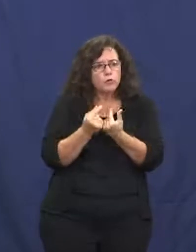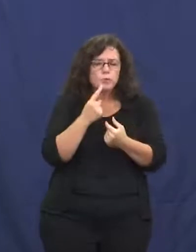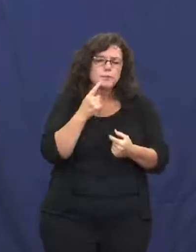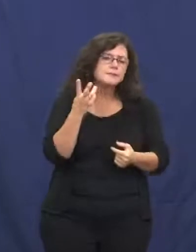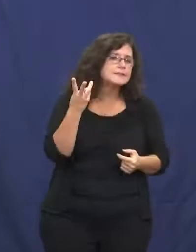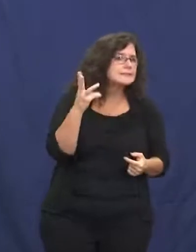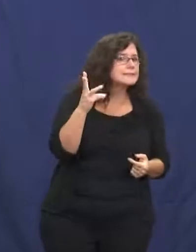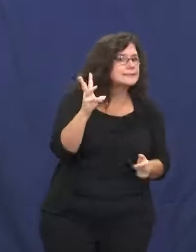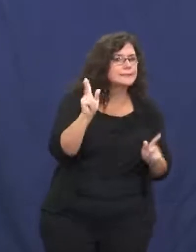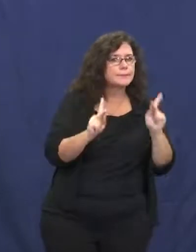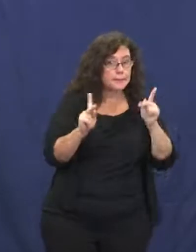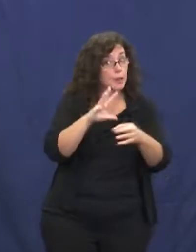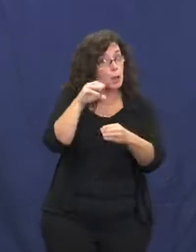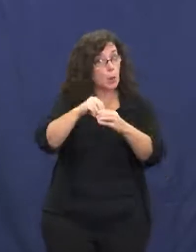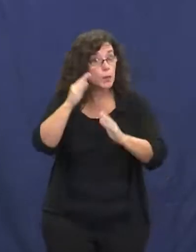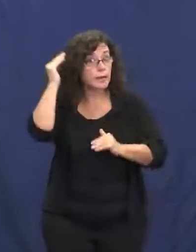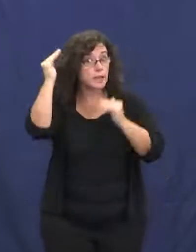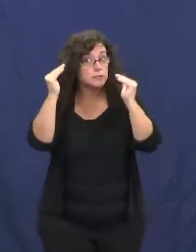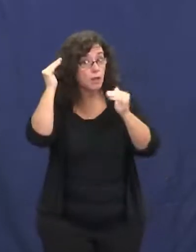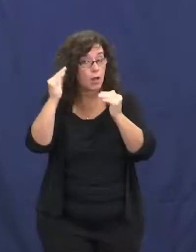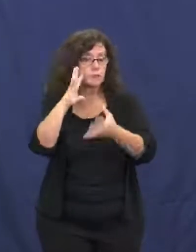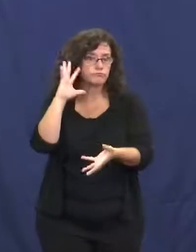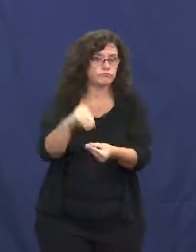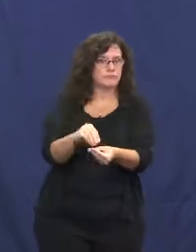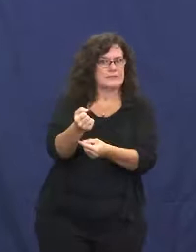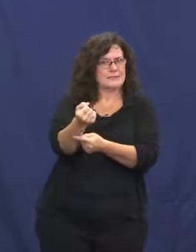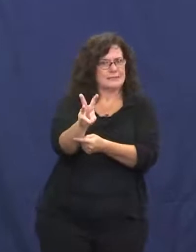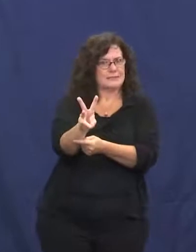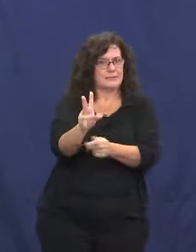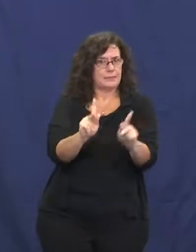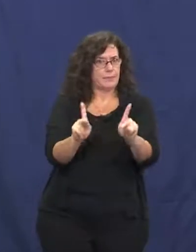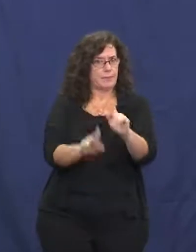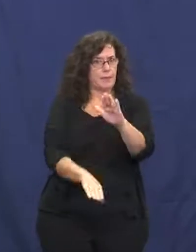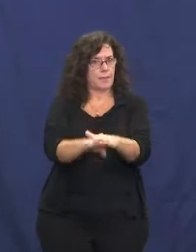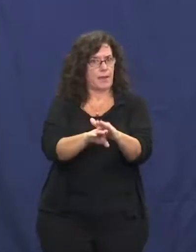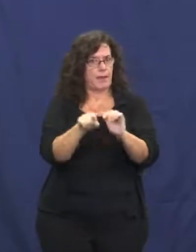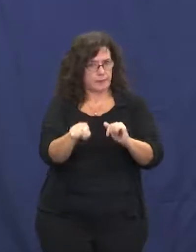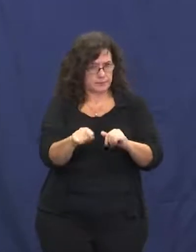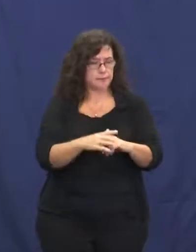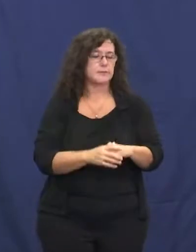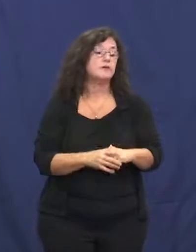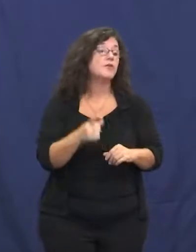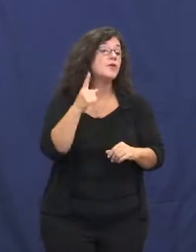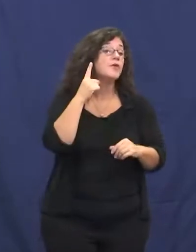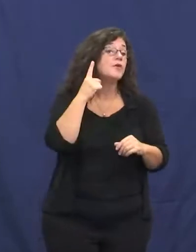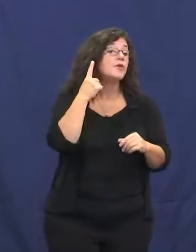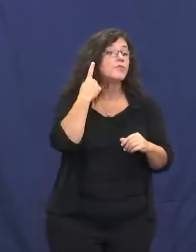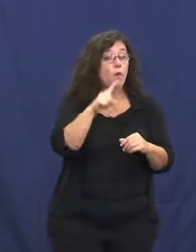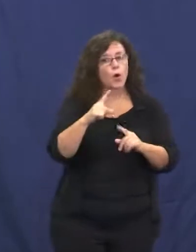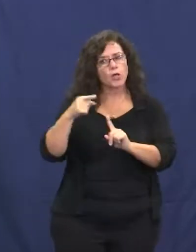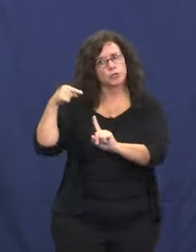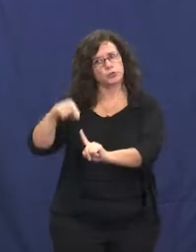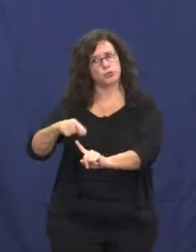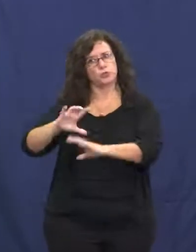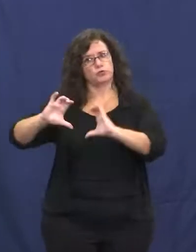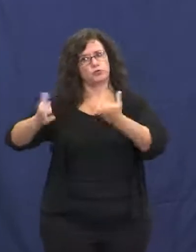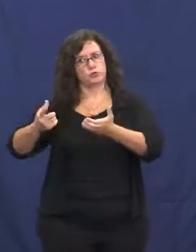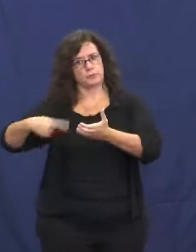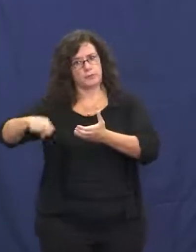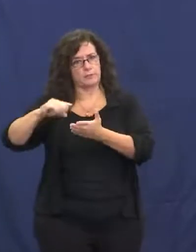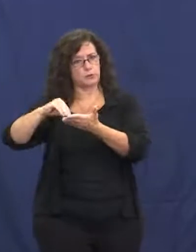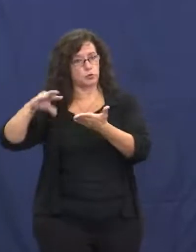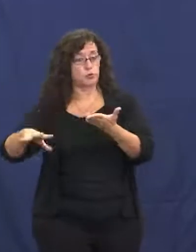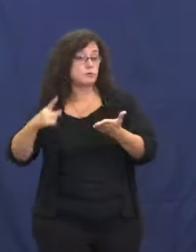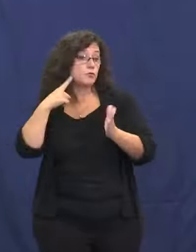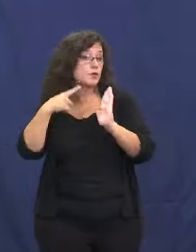include the adults in the room, for particular groups of students, like special needs.